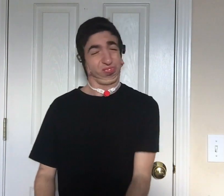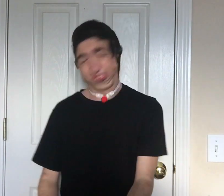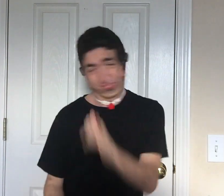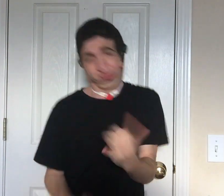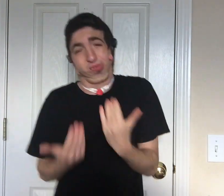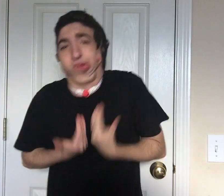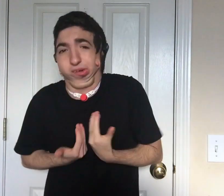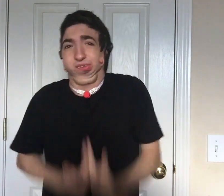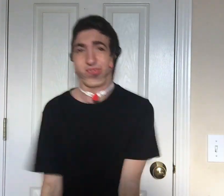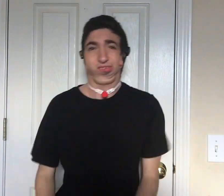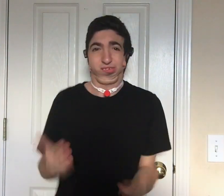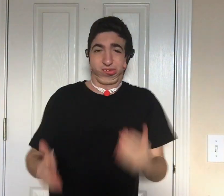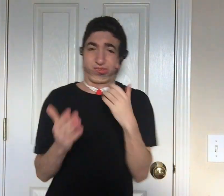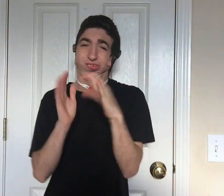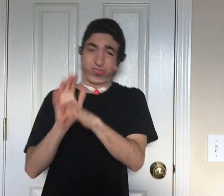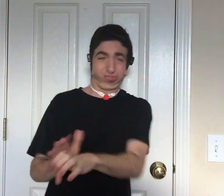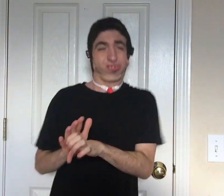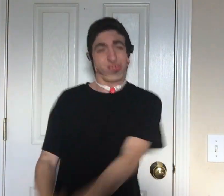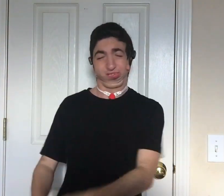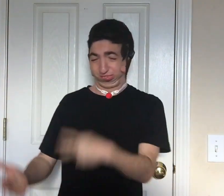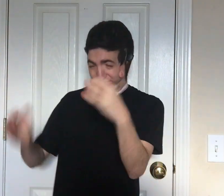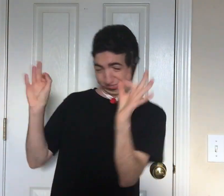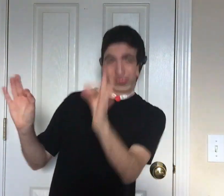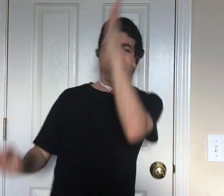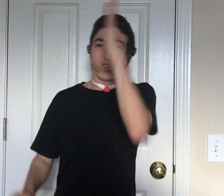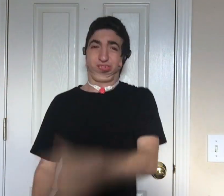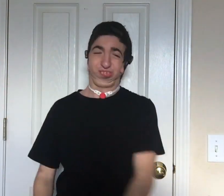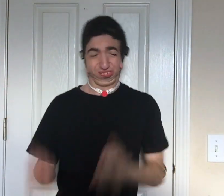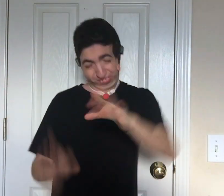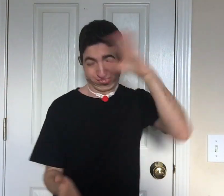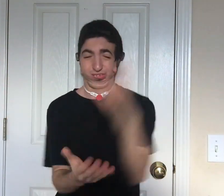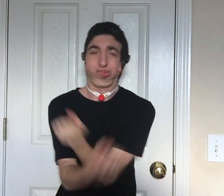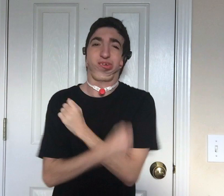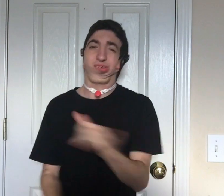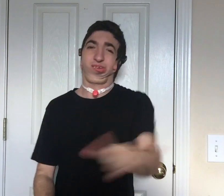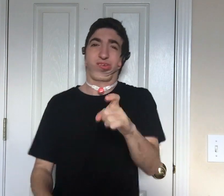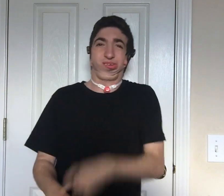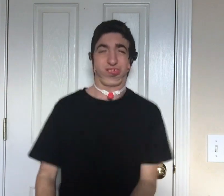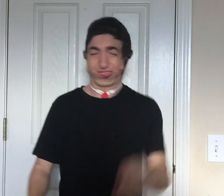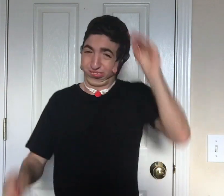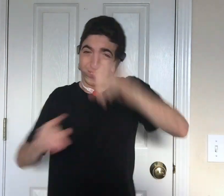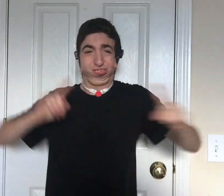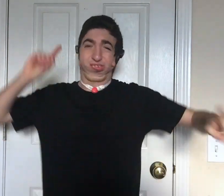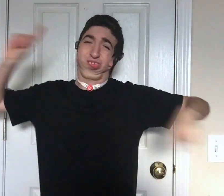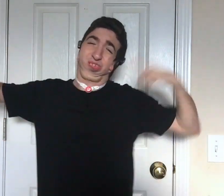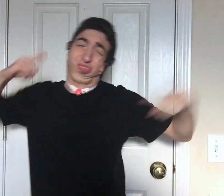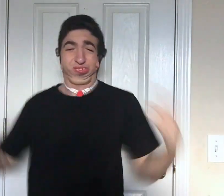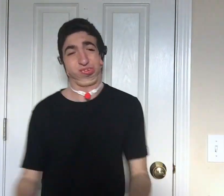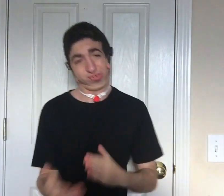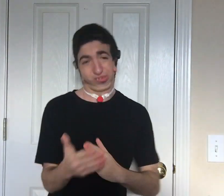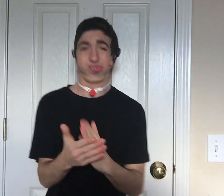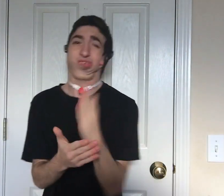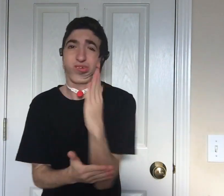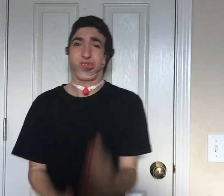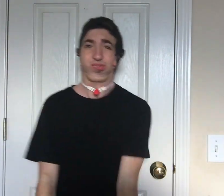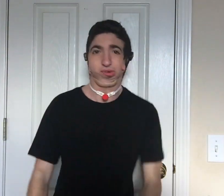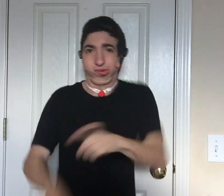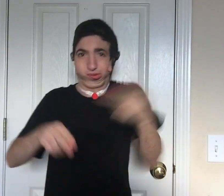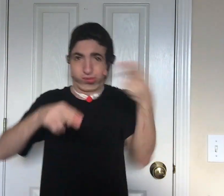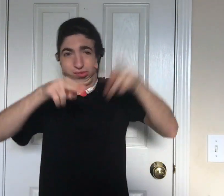neither do I. So here's a prime example of a stand-up guy who hates what he believes and loves it at the same time. Here's my brother and his head screwed up, but that's alright. Time gains moment in the